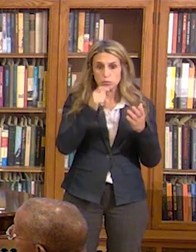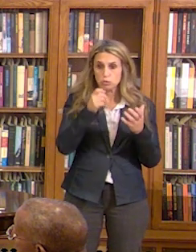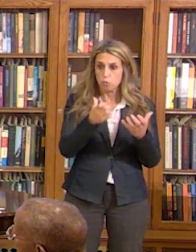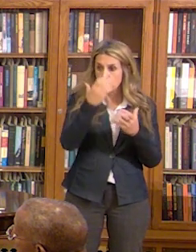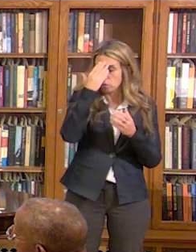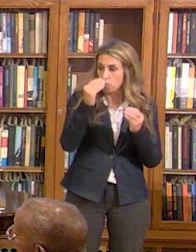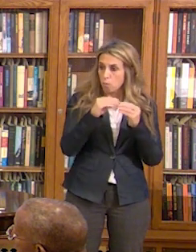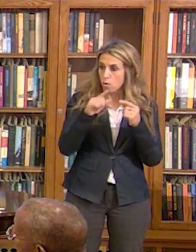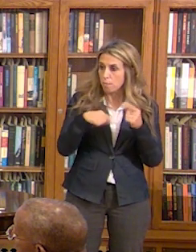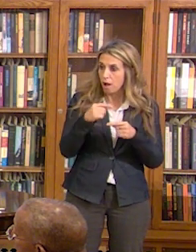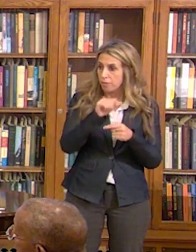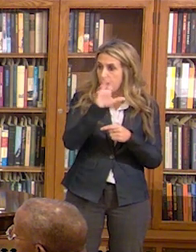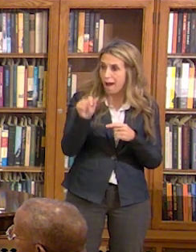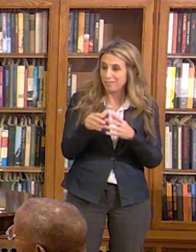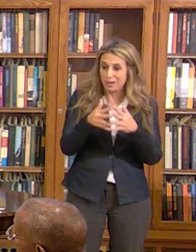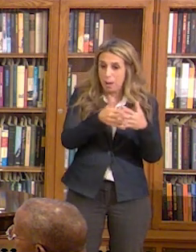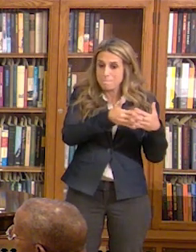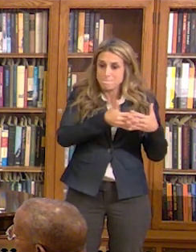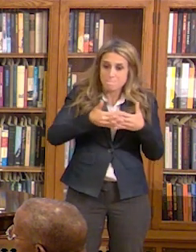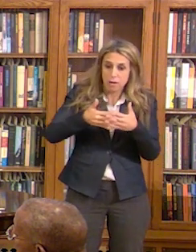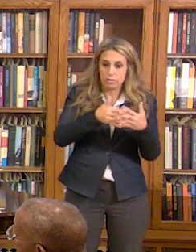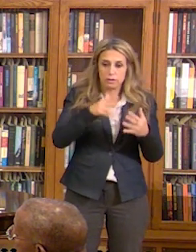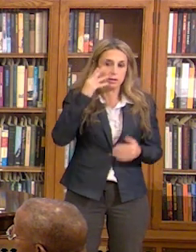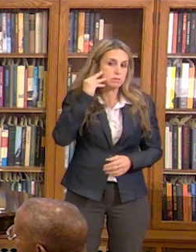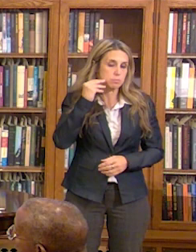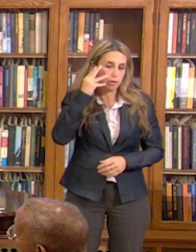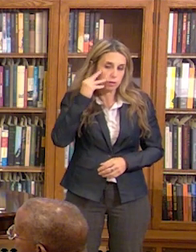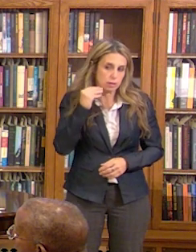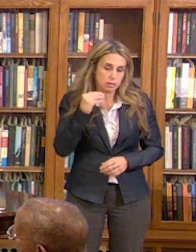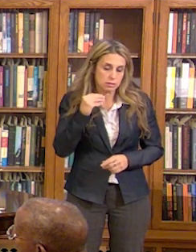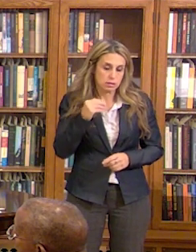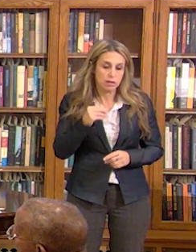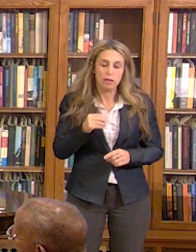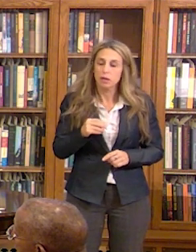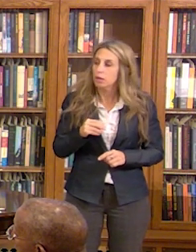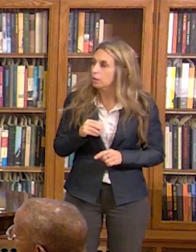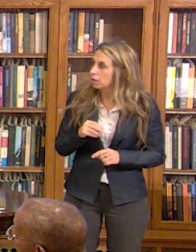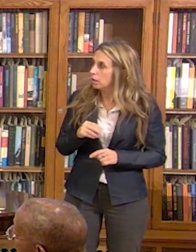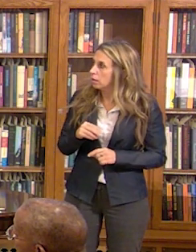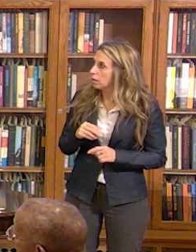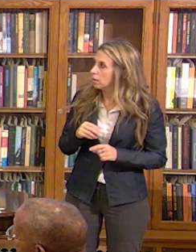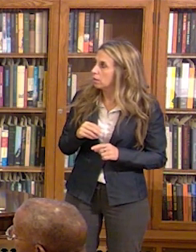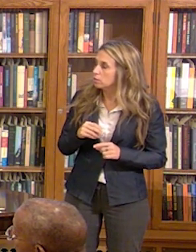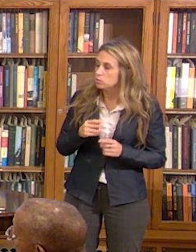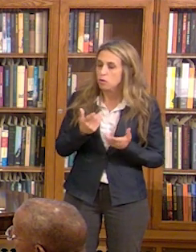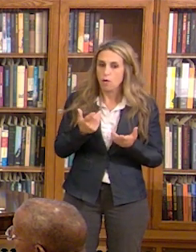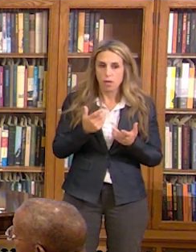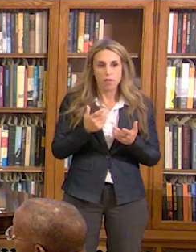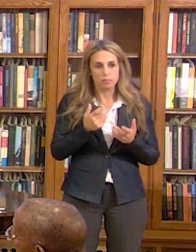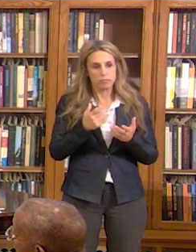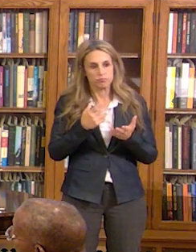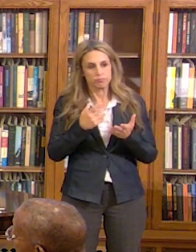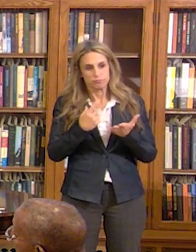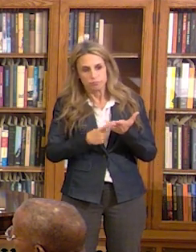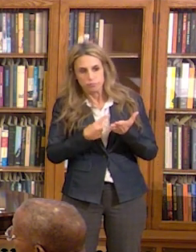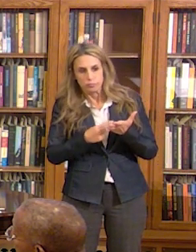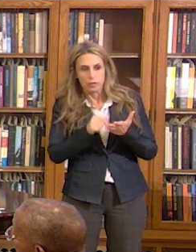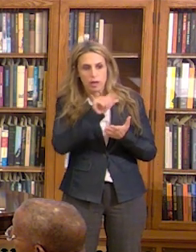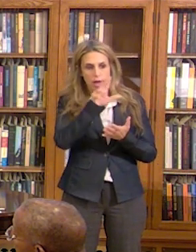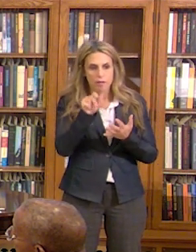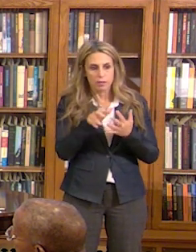about the africanamerican experience but a lot of things are topics that we talk about in African-American